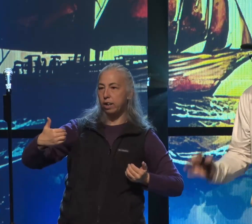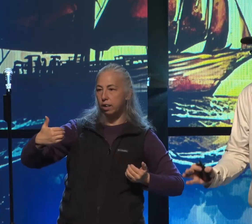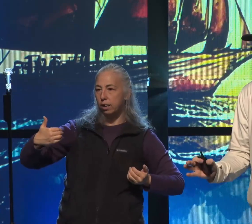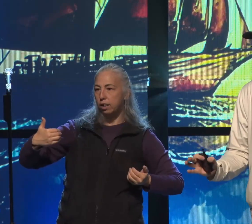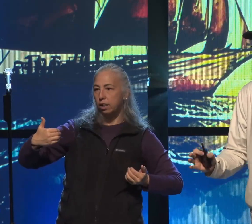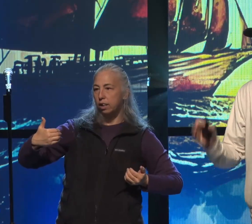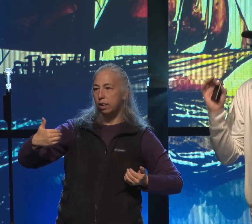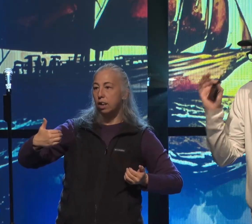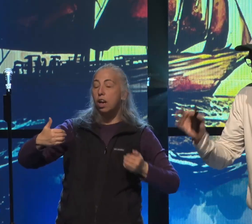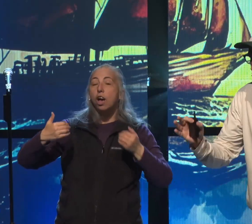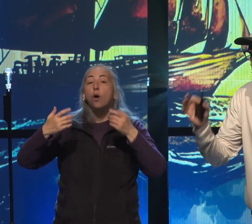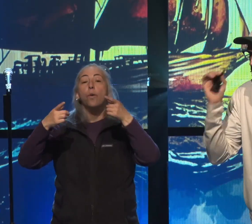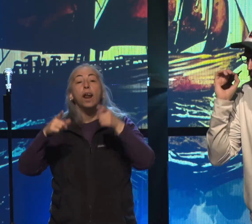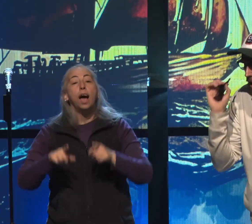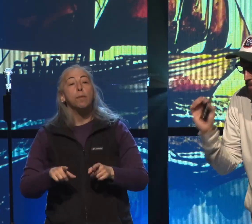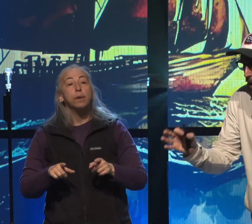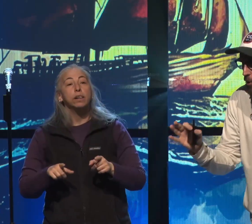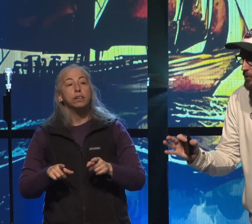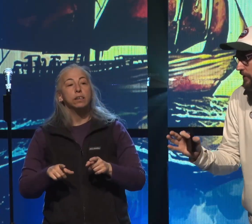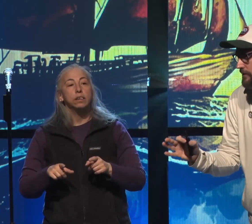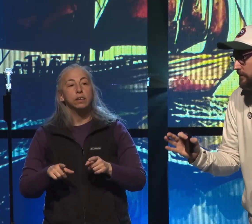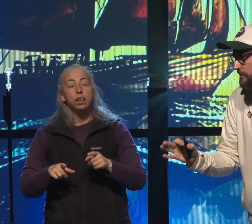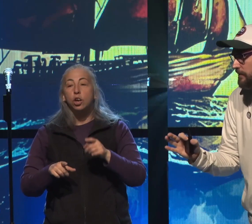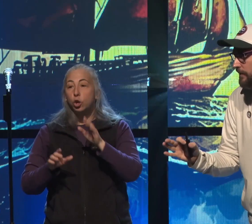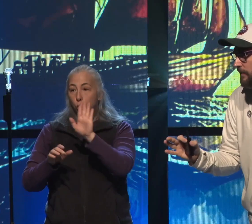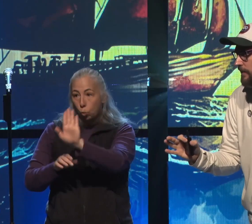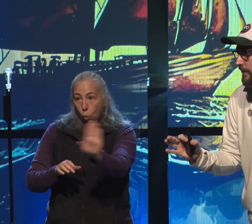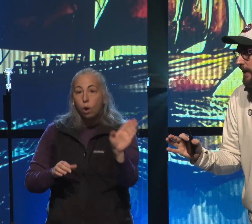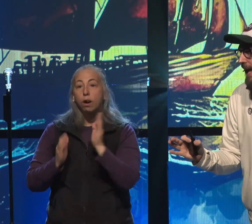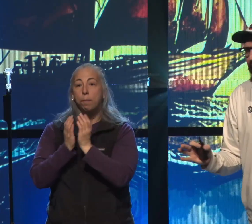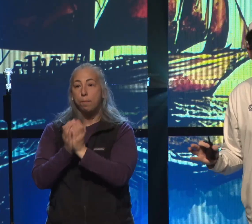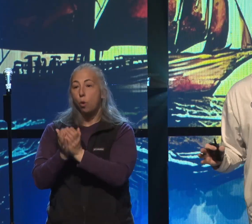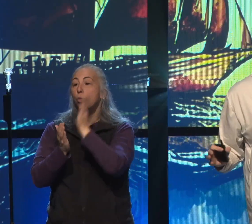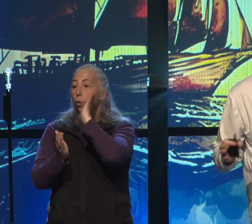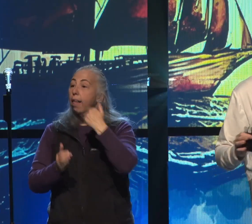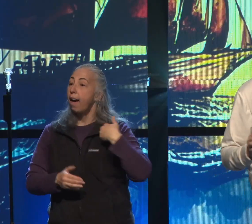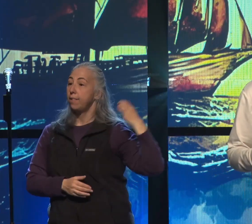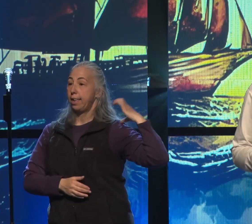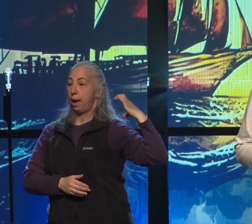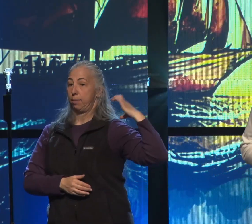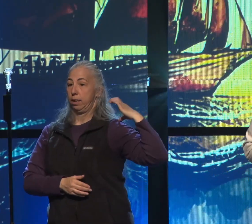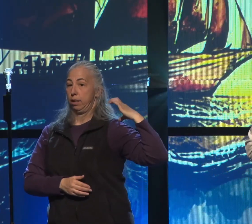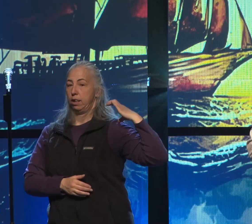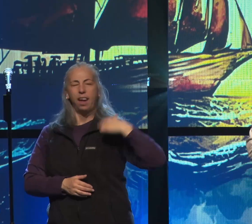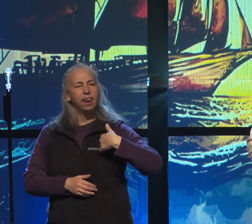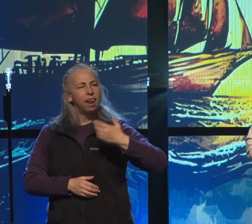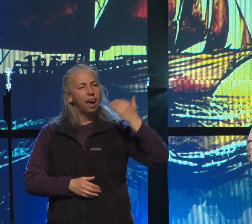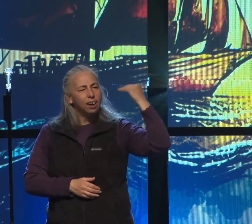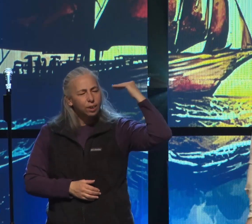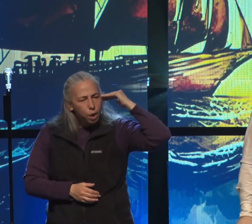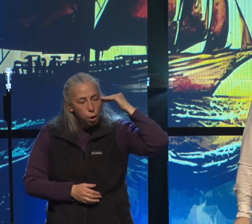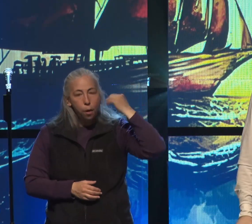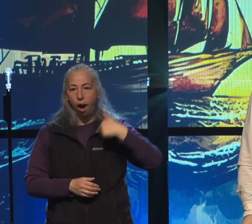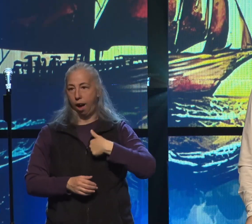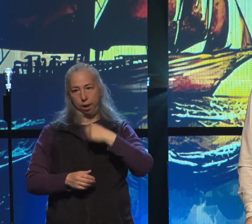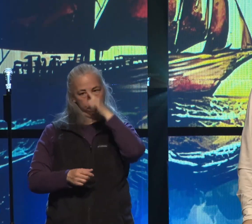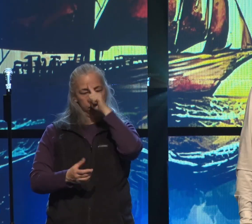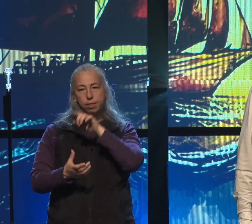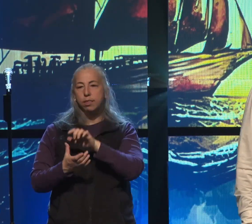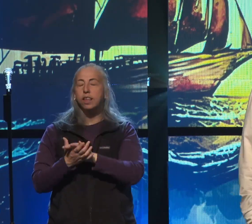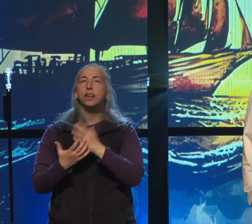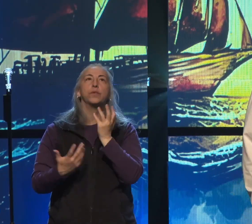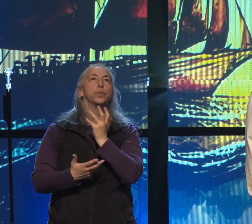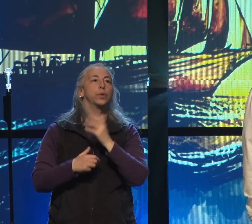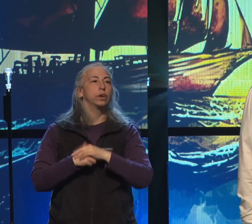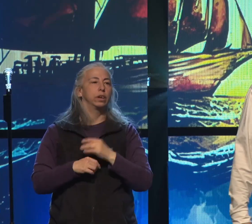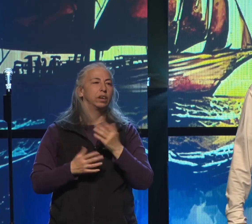to captain your boat. And I know this for sure. I really do believe this. This might seem shocking